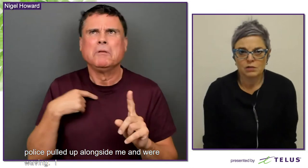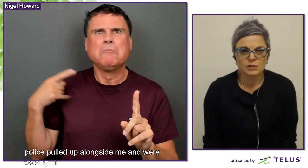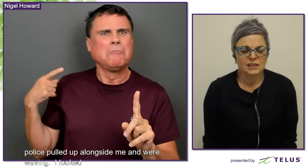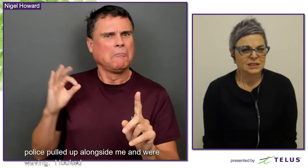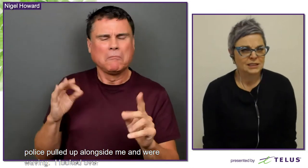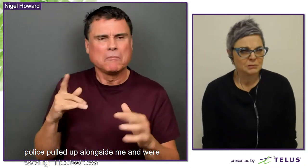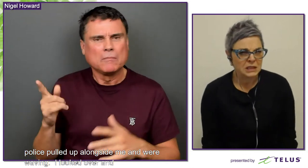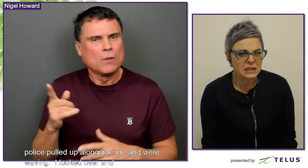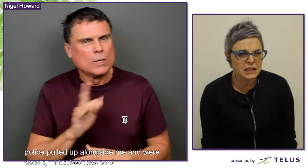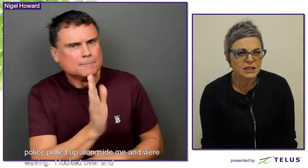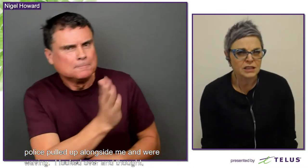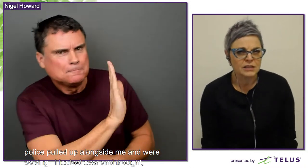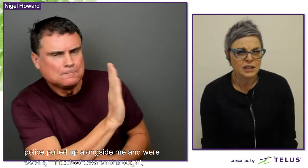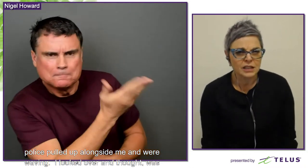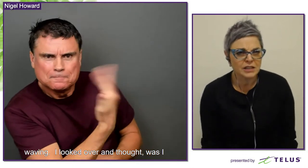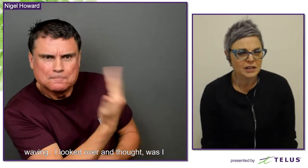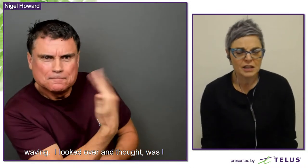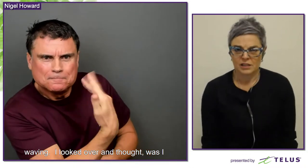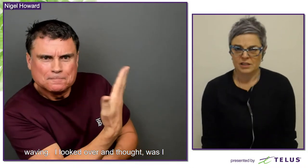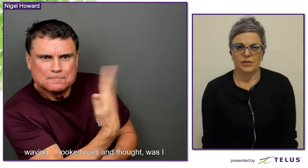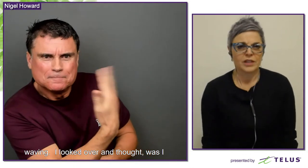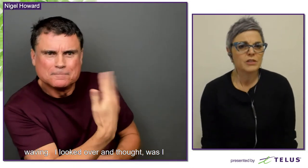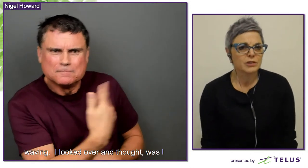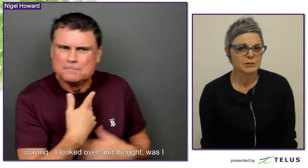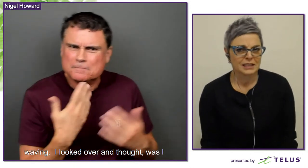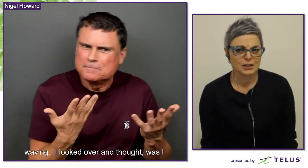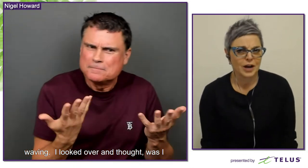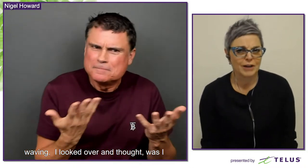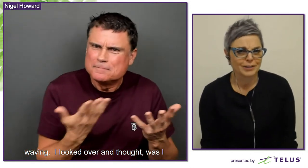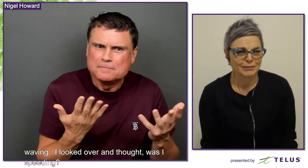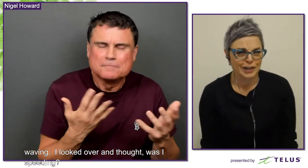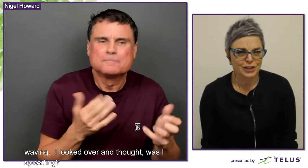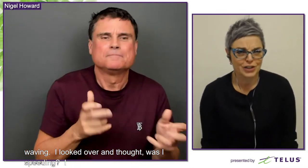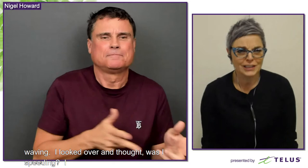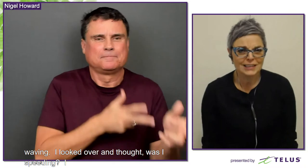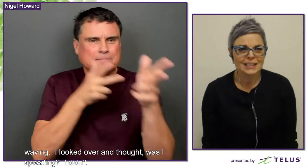what's wrong? Was I speeding? Had I done anything? I didn't think there was any